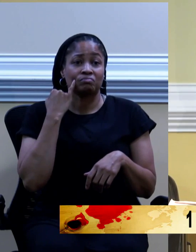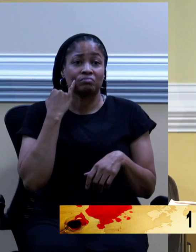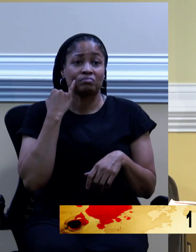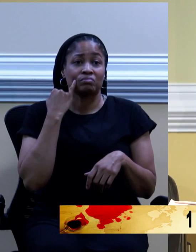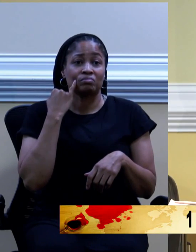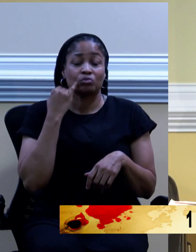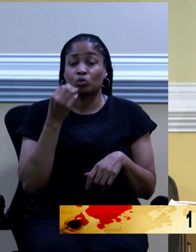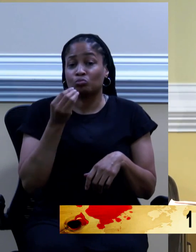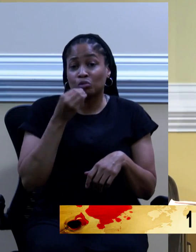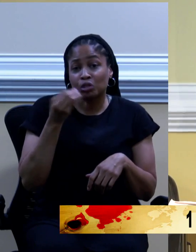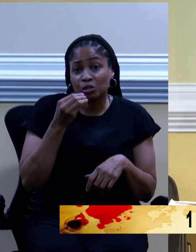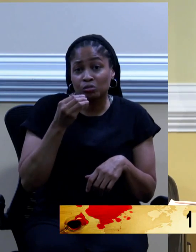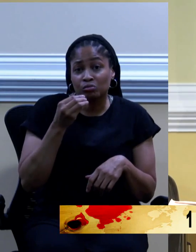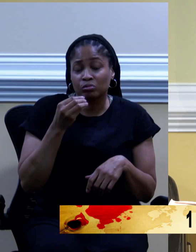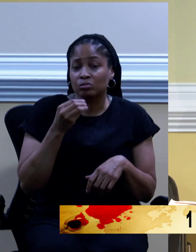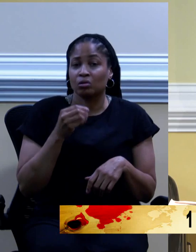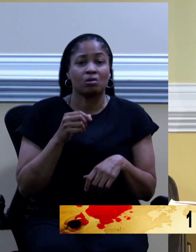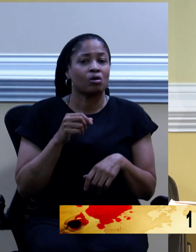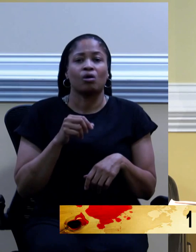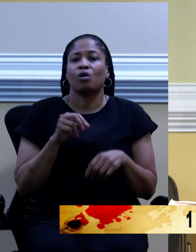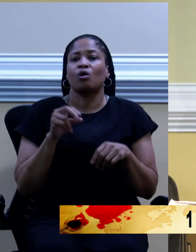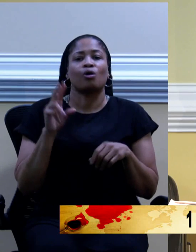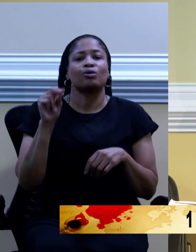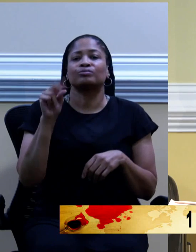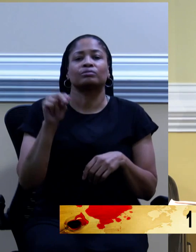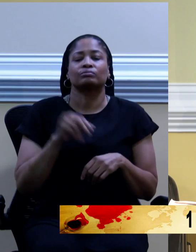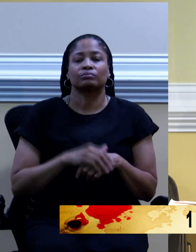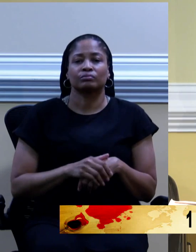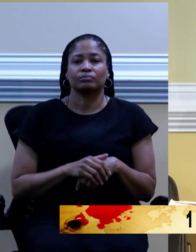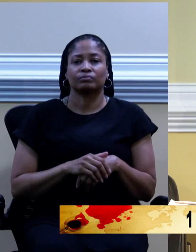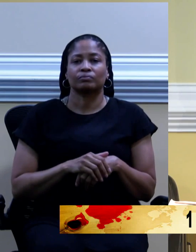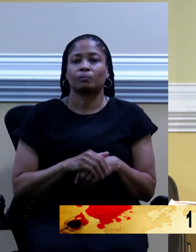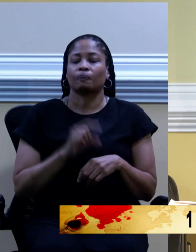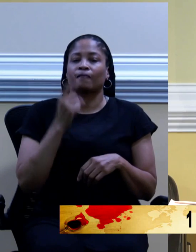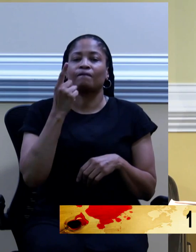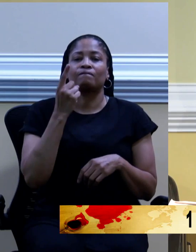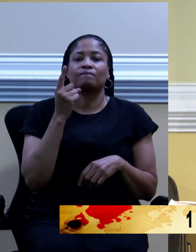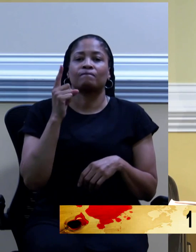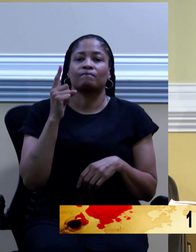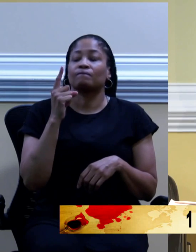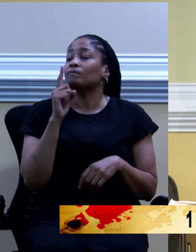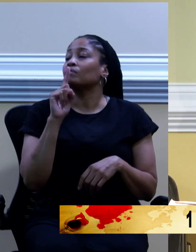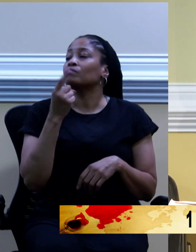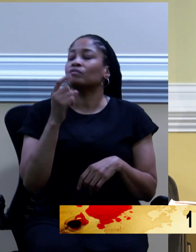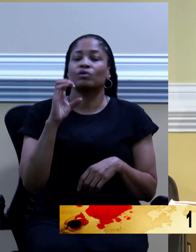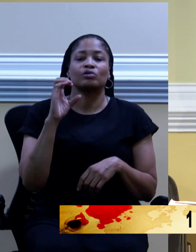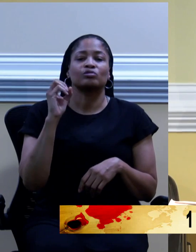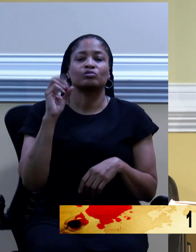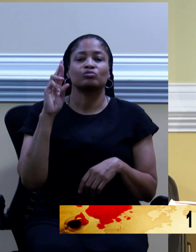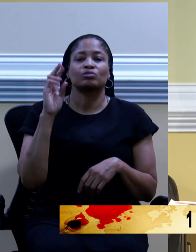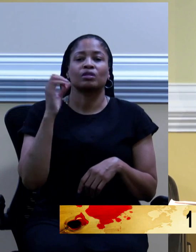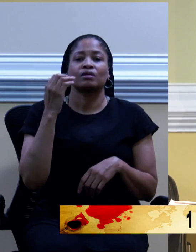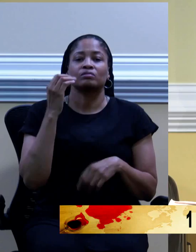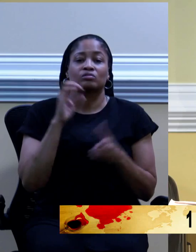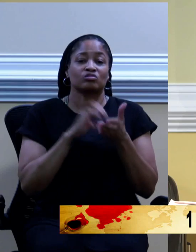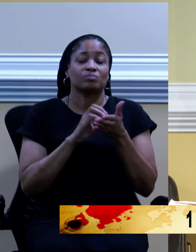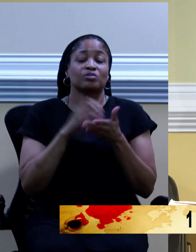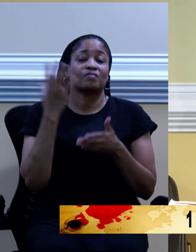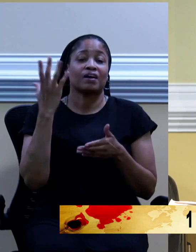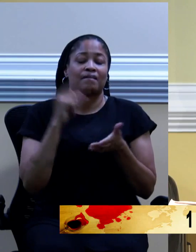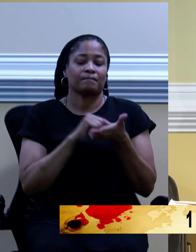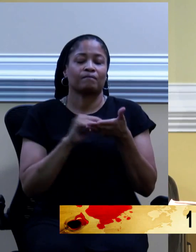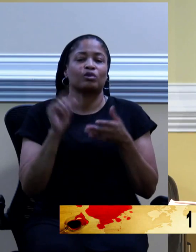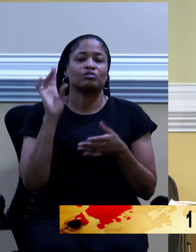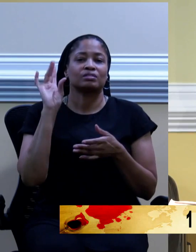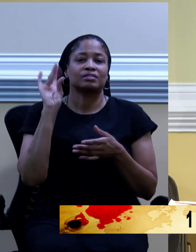eat it or not. 1 Corinthians 5 and verse 7. 5 and verse